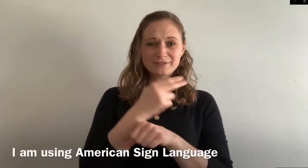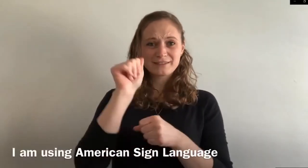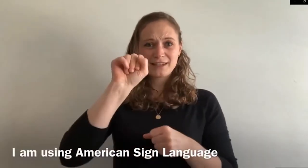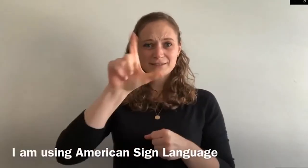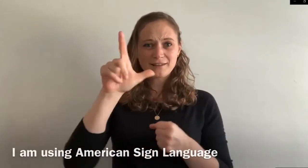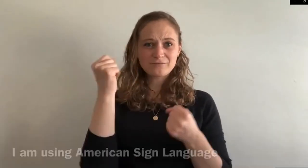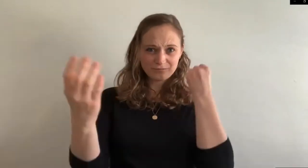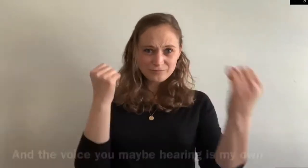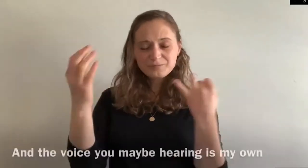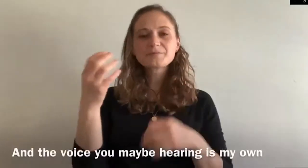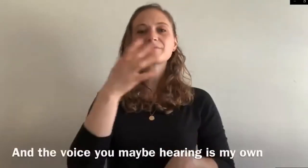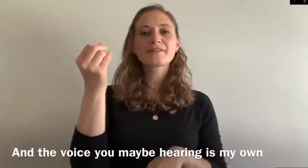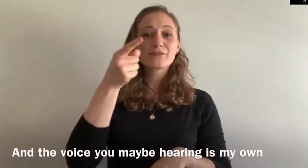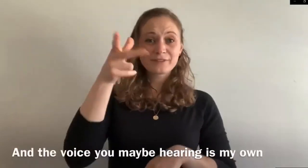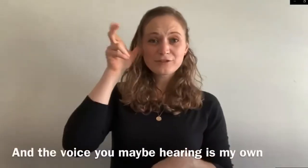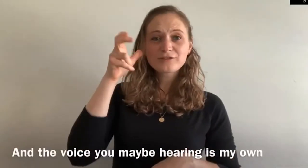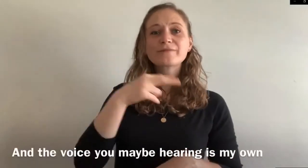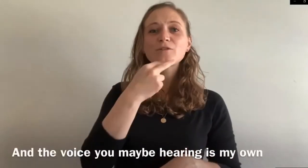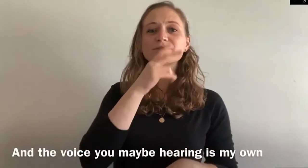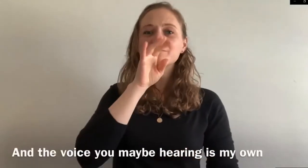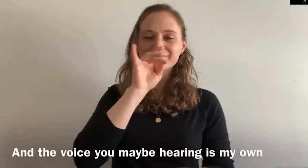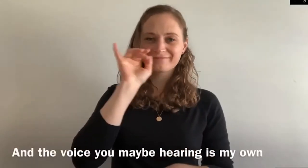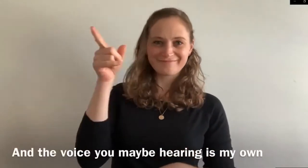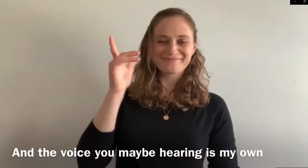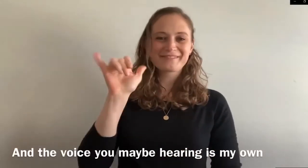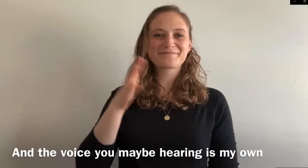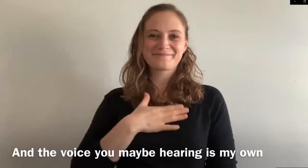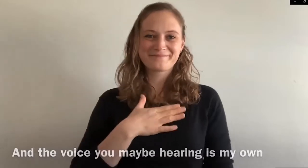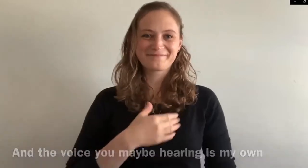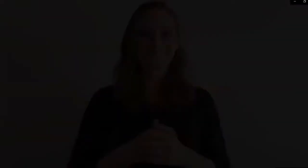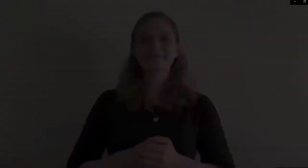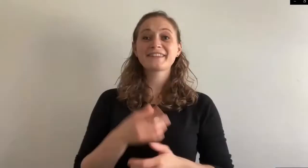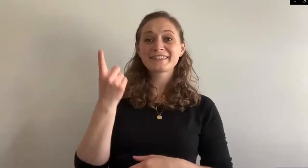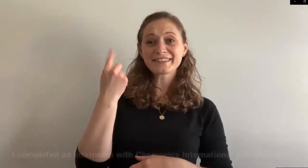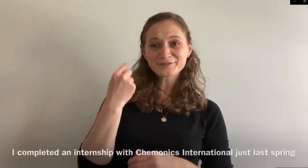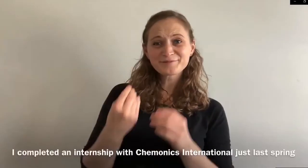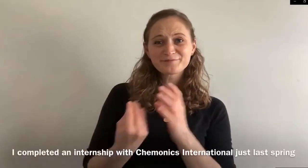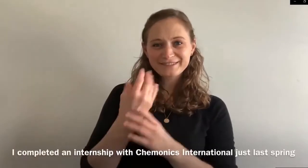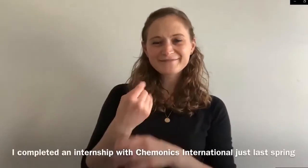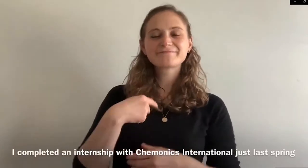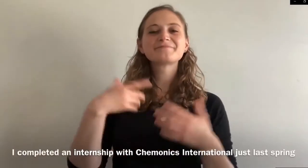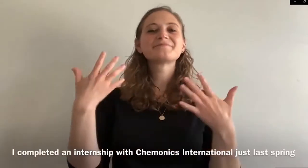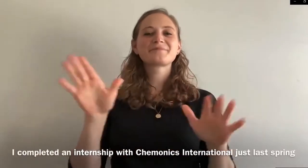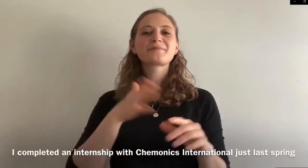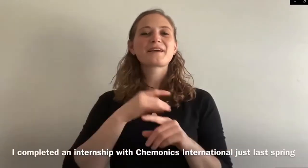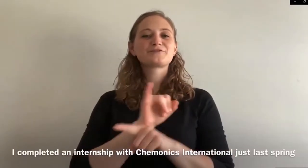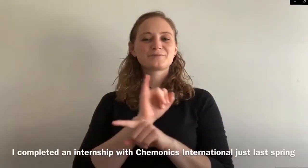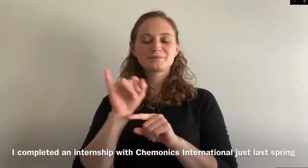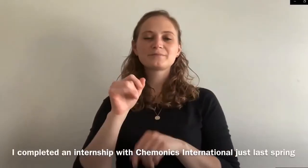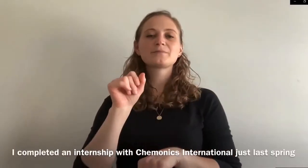light streaming through my window to the left. I'm using American Sign Language, and the voice you're currently hearing is also my